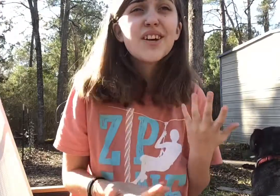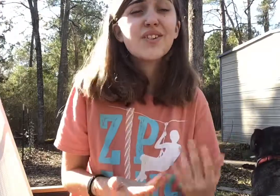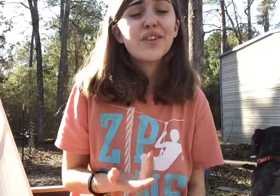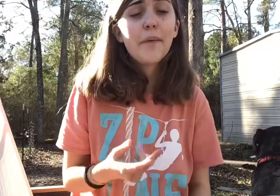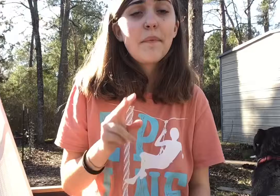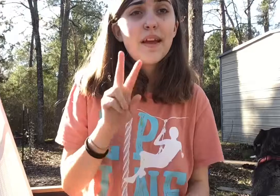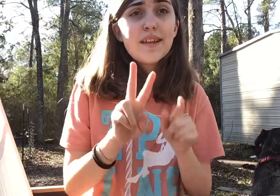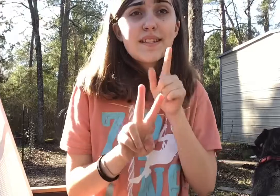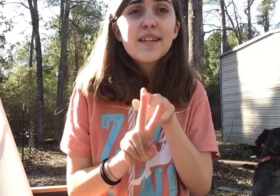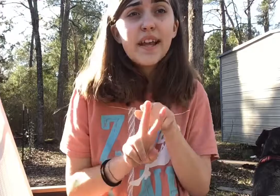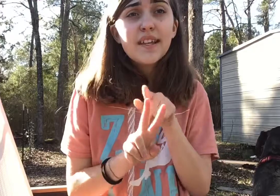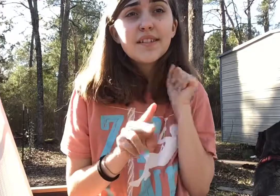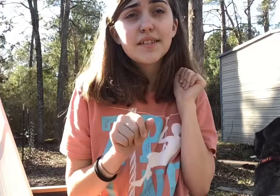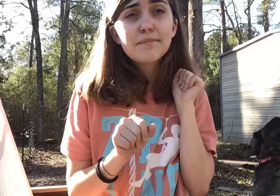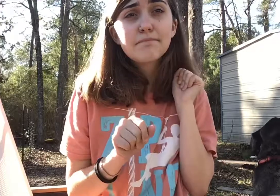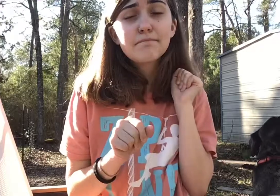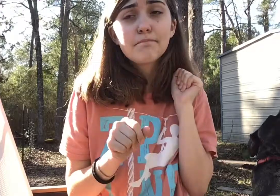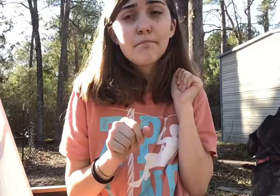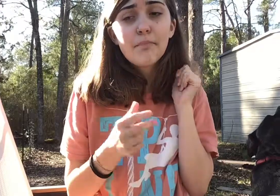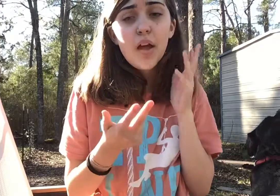so yeah. Second,